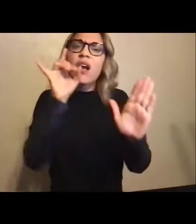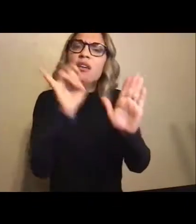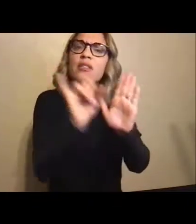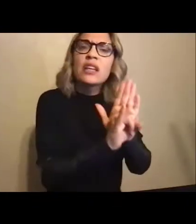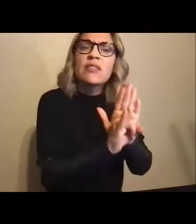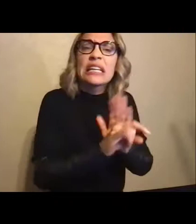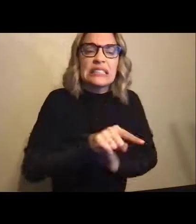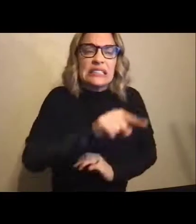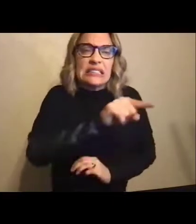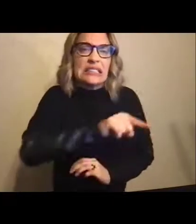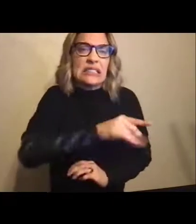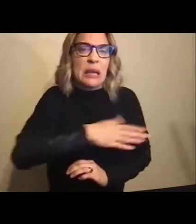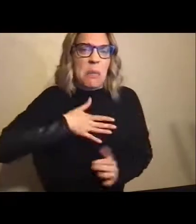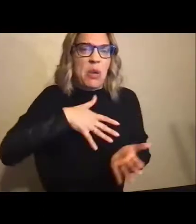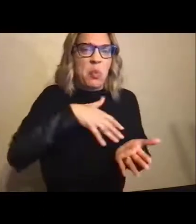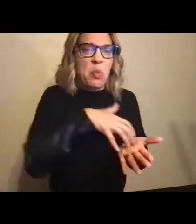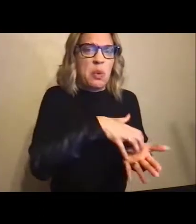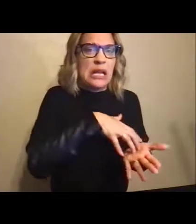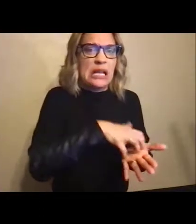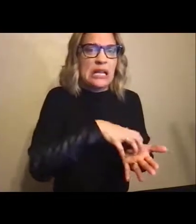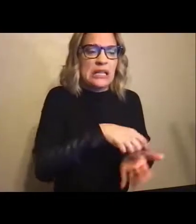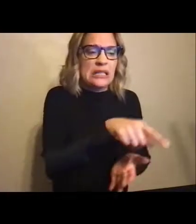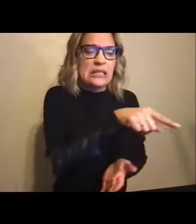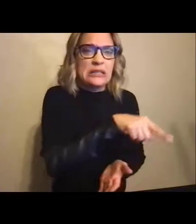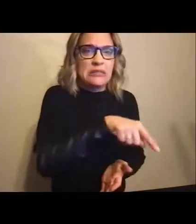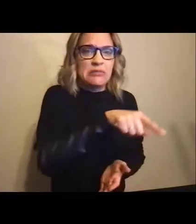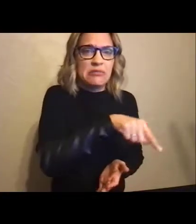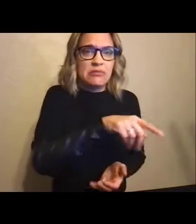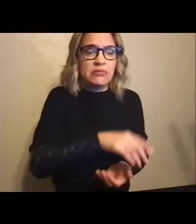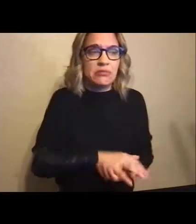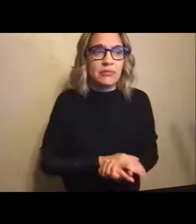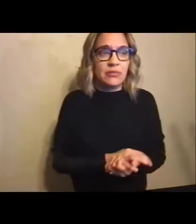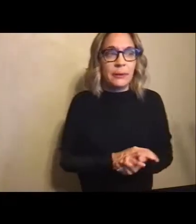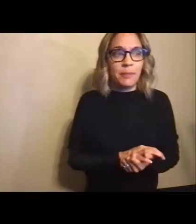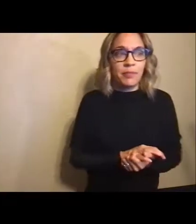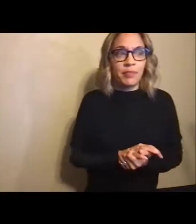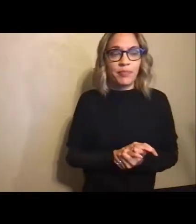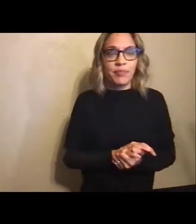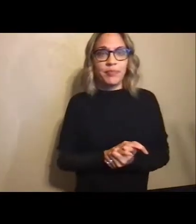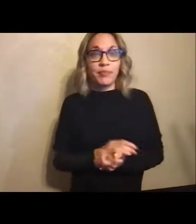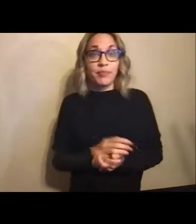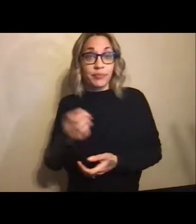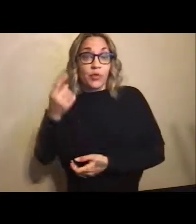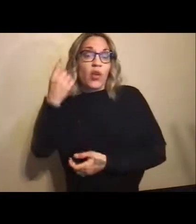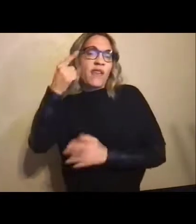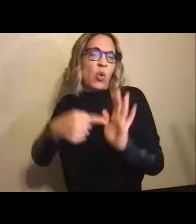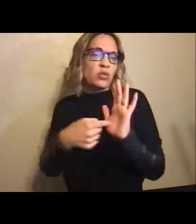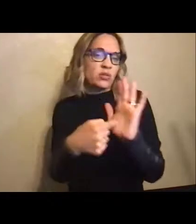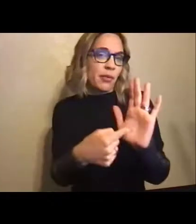While you're developing yourself, it's important to identify areas of weakness.